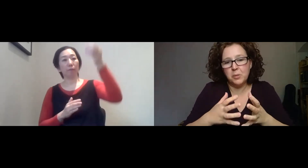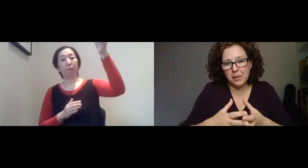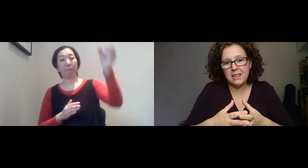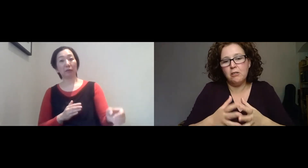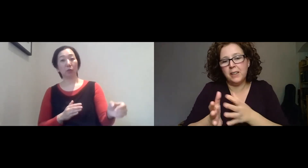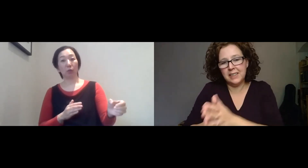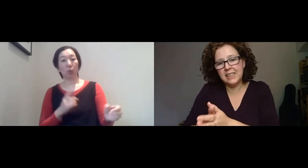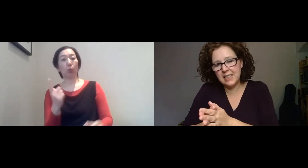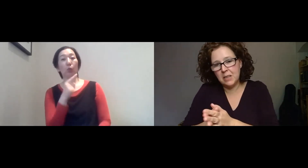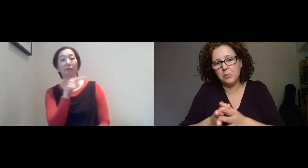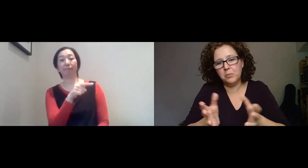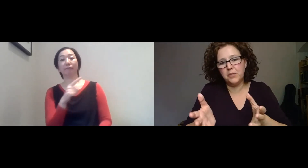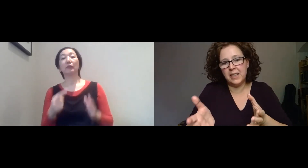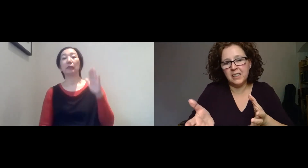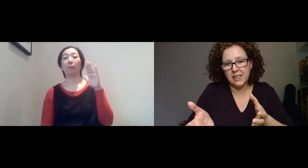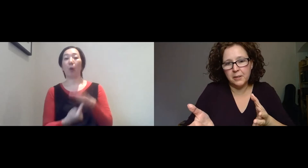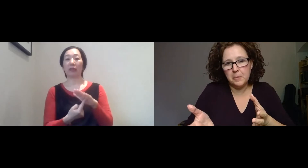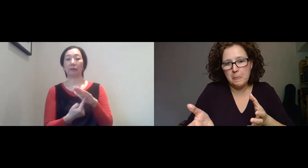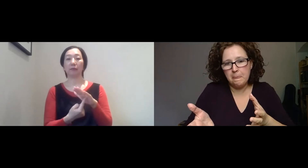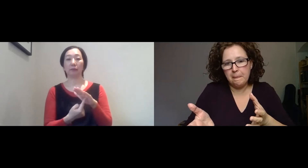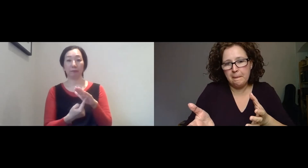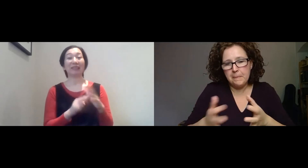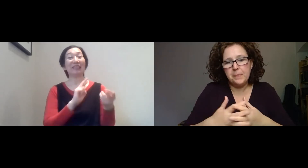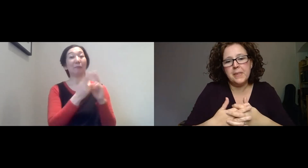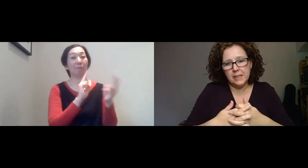communication between myself and the hearing team was very clear.